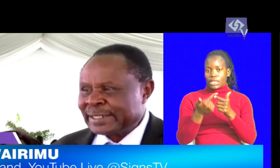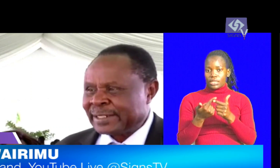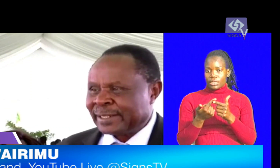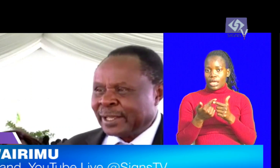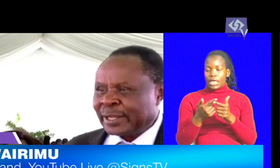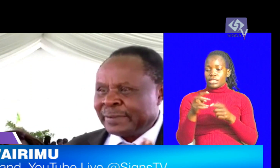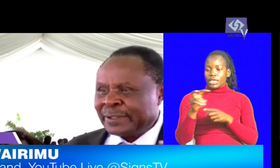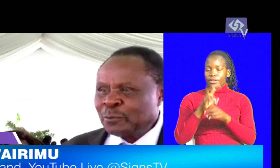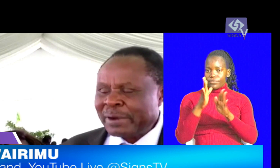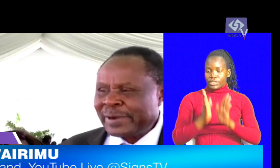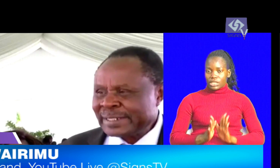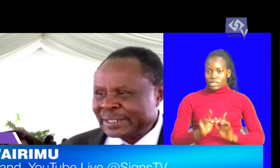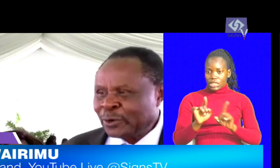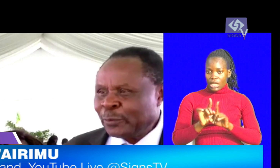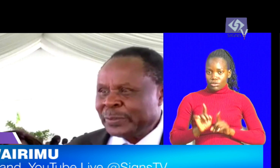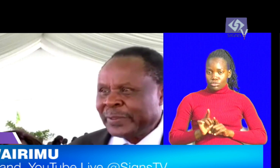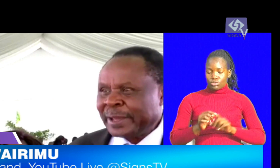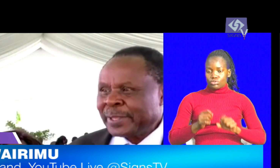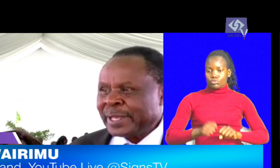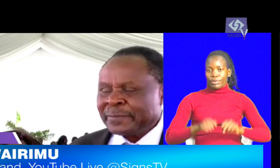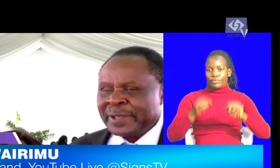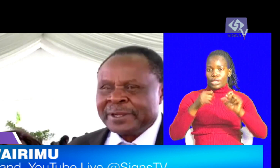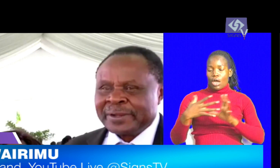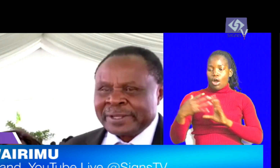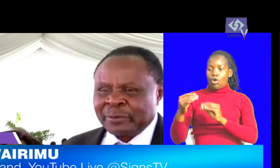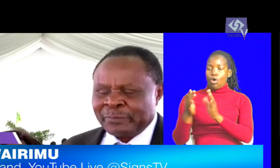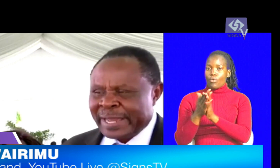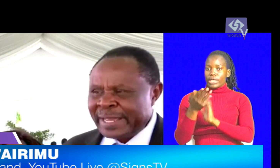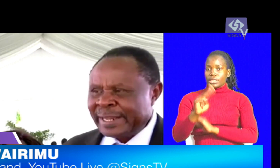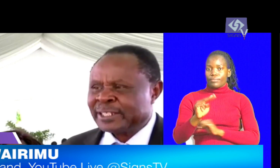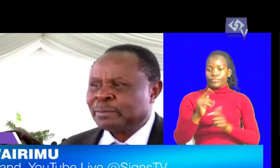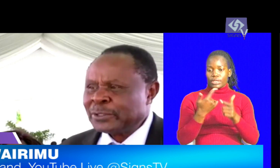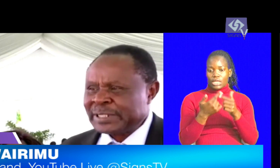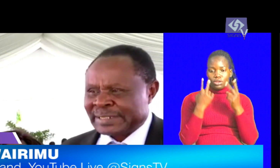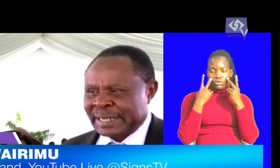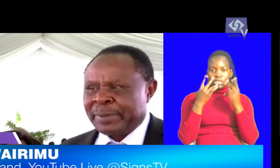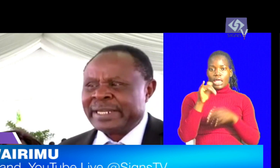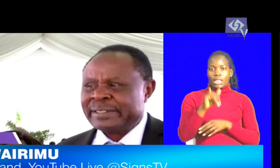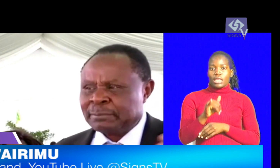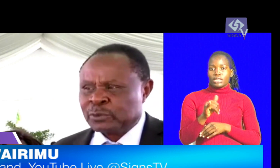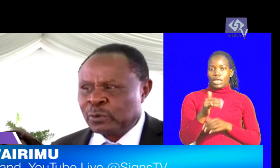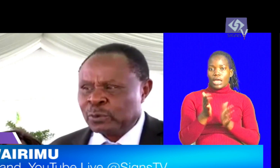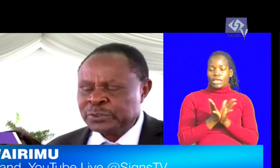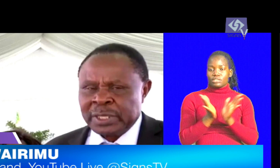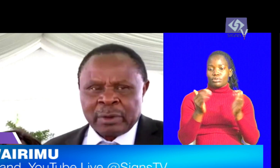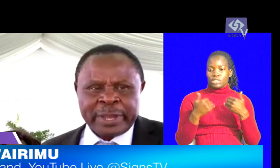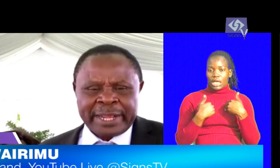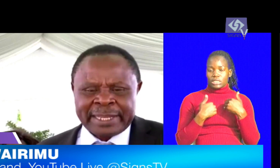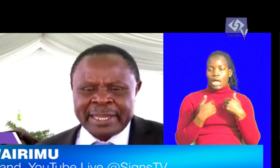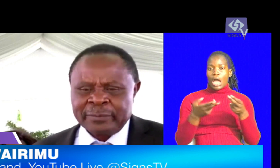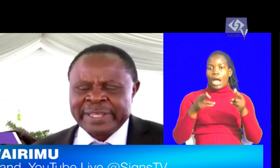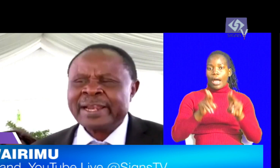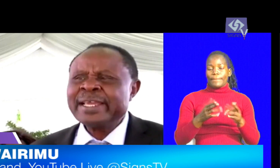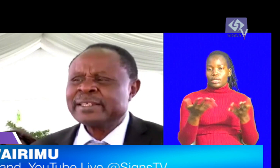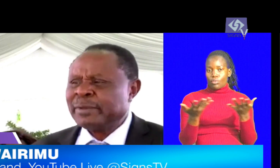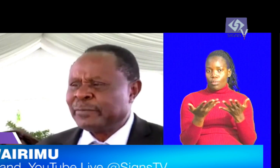invigilators and the supervisors go with them, then you find exposures happen in some schools where now they are leaked